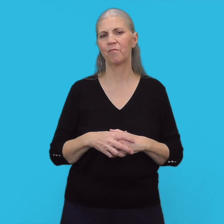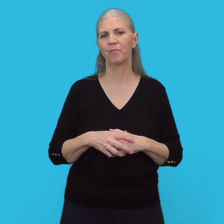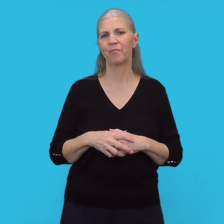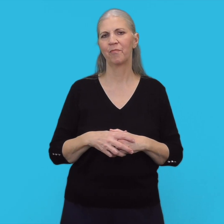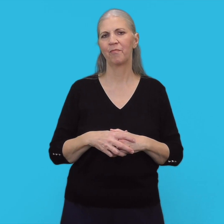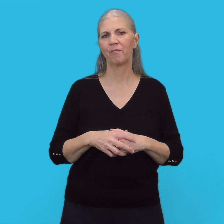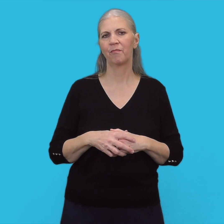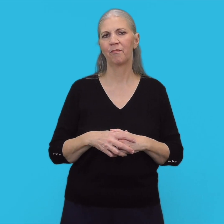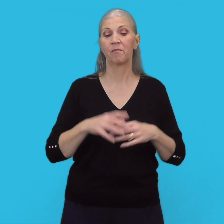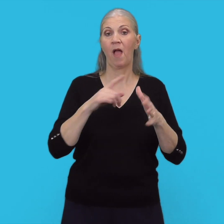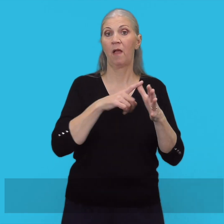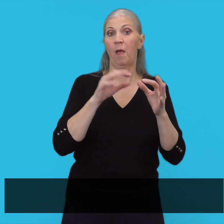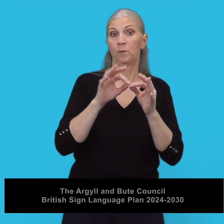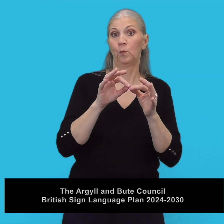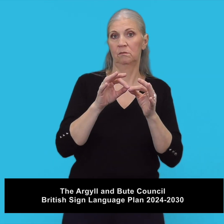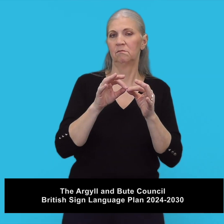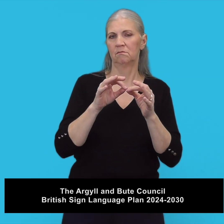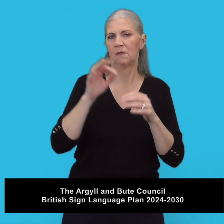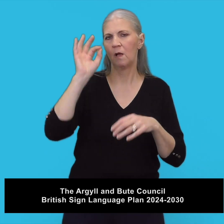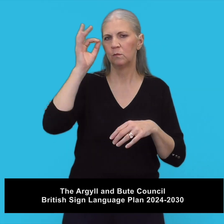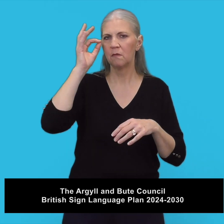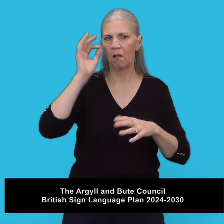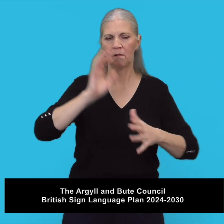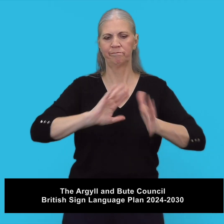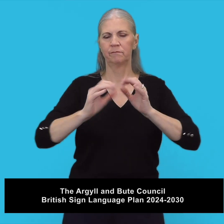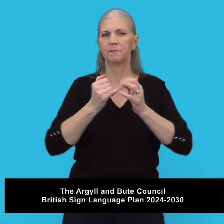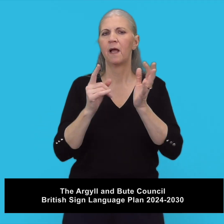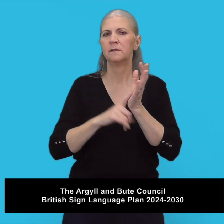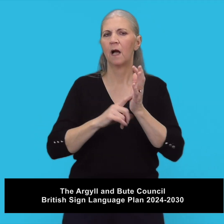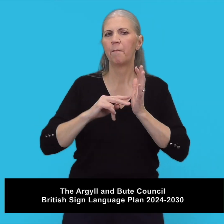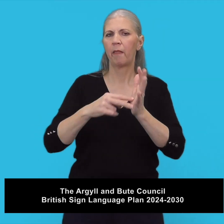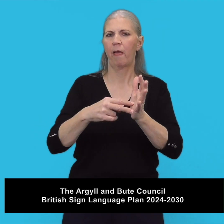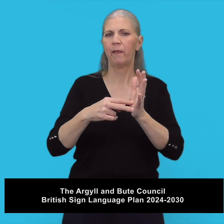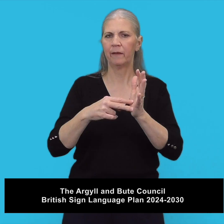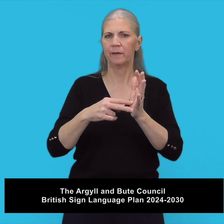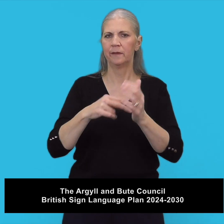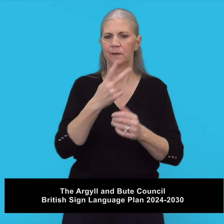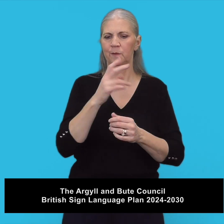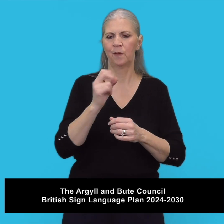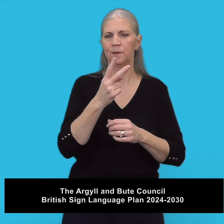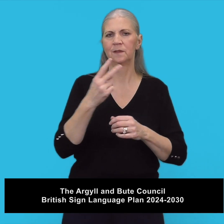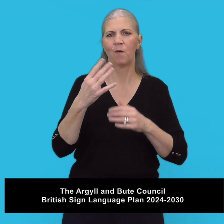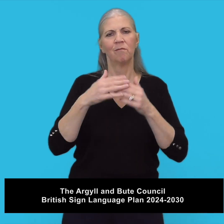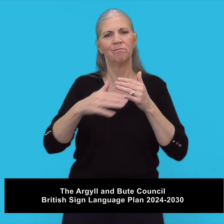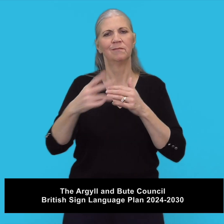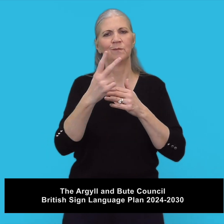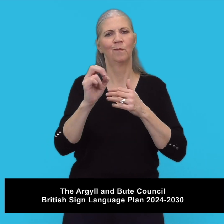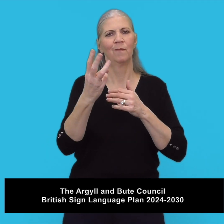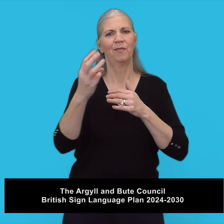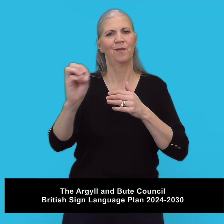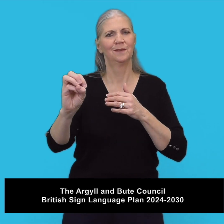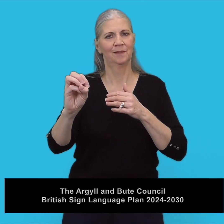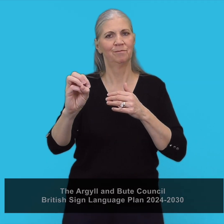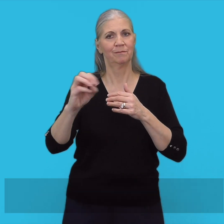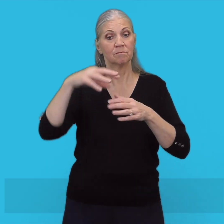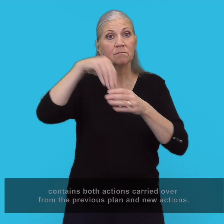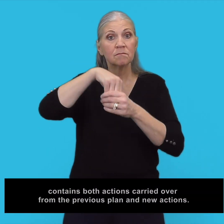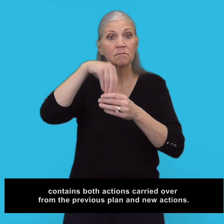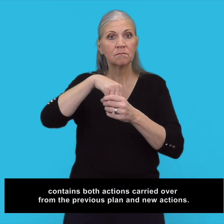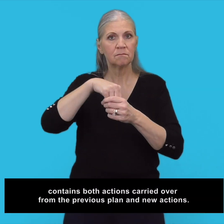The Argyll and Bute Council British Sign Language Plan 2024 to 2030 contains both